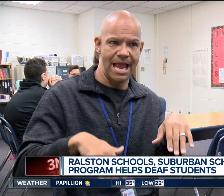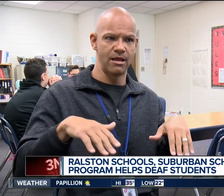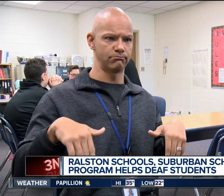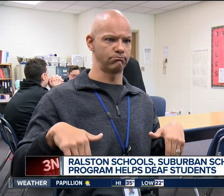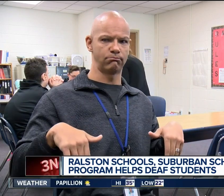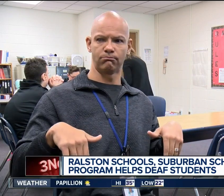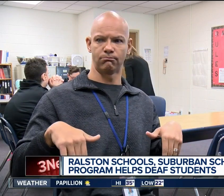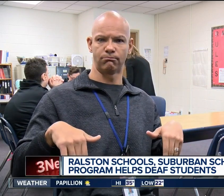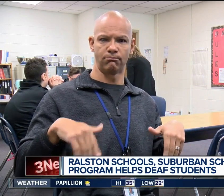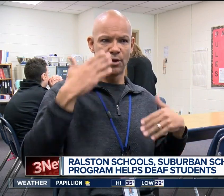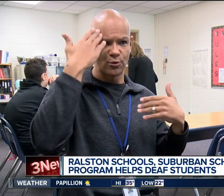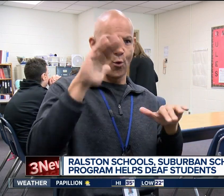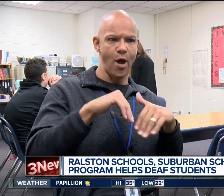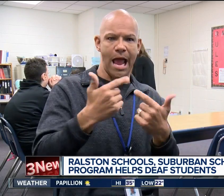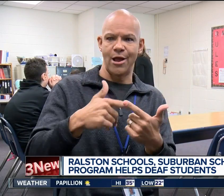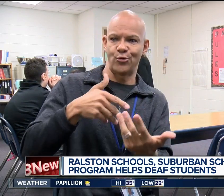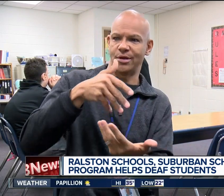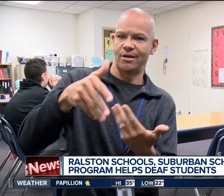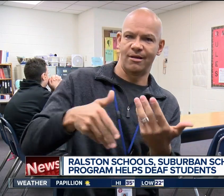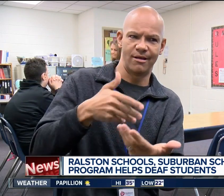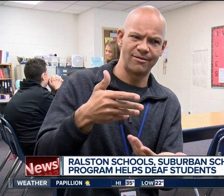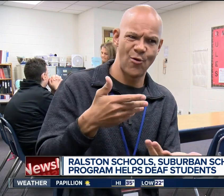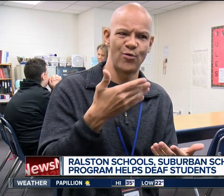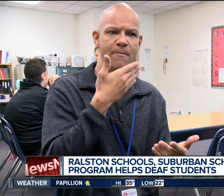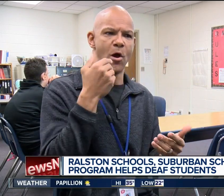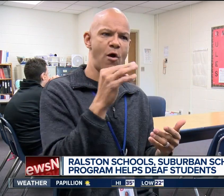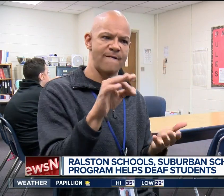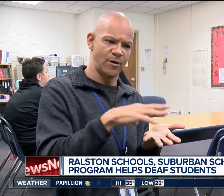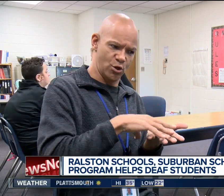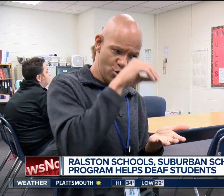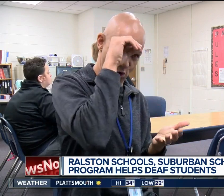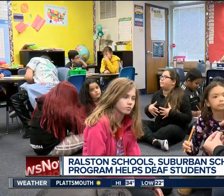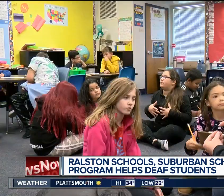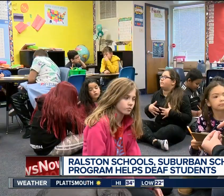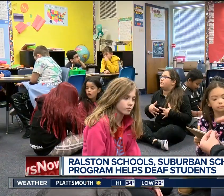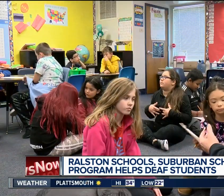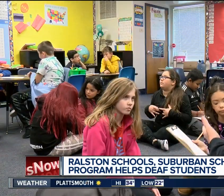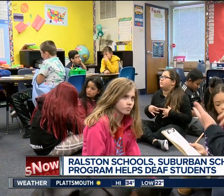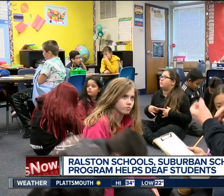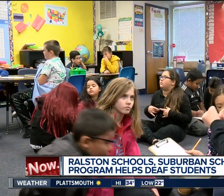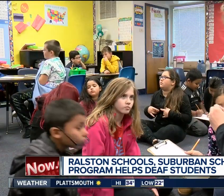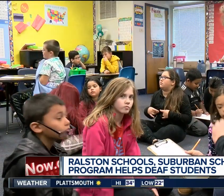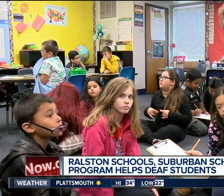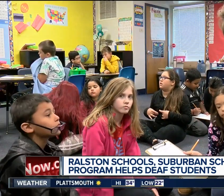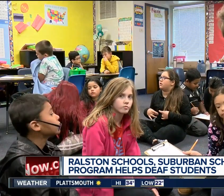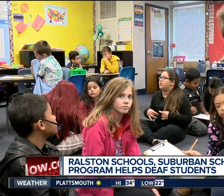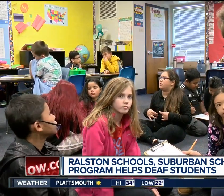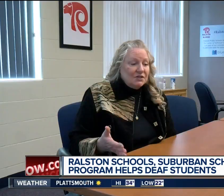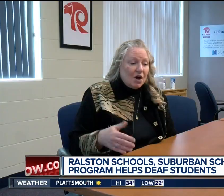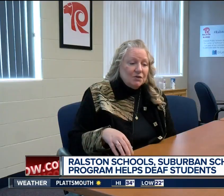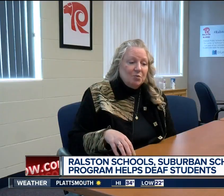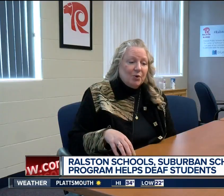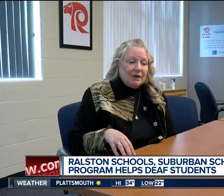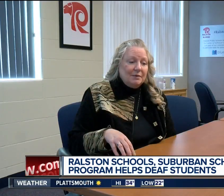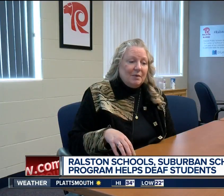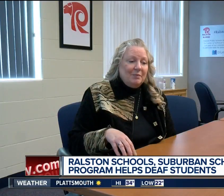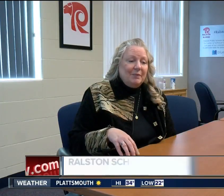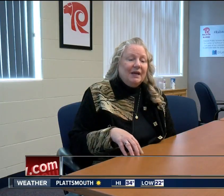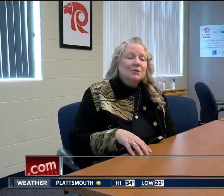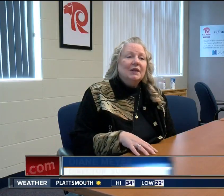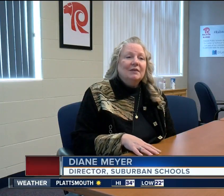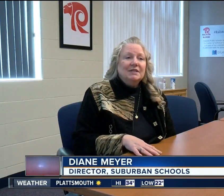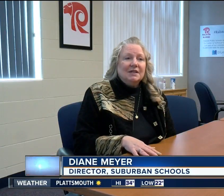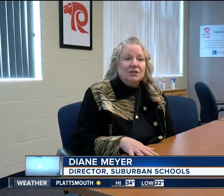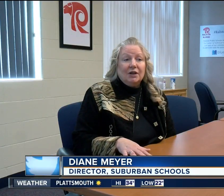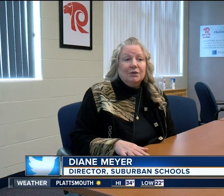It's important because it's better than just sitting back and not knowing how to socialize. And deaf educators agree. It's also important